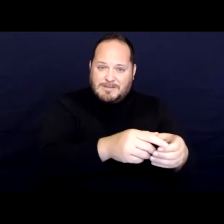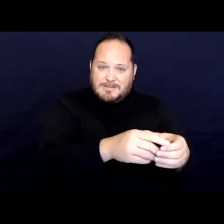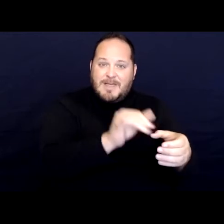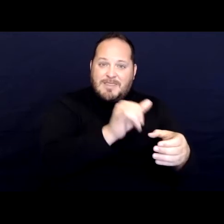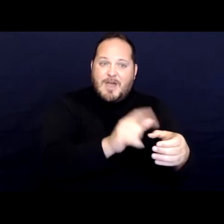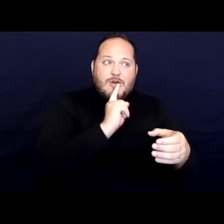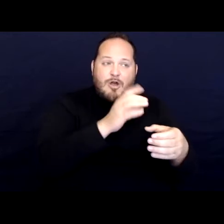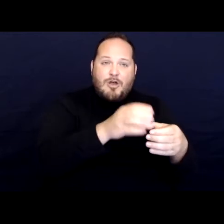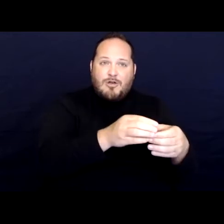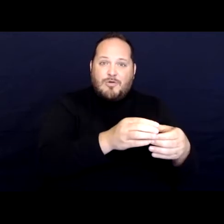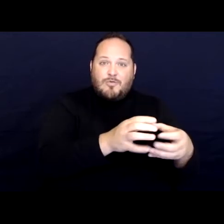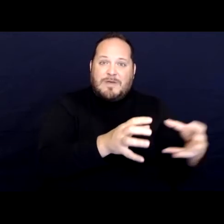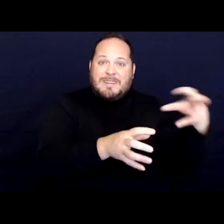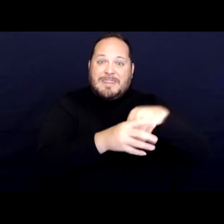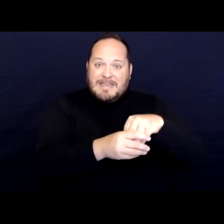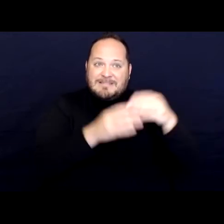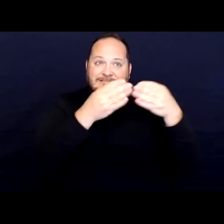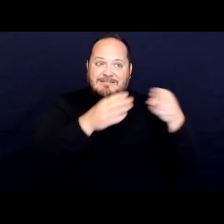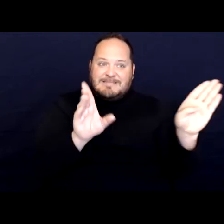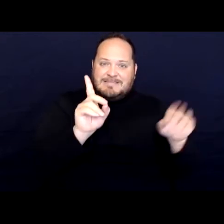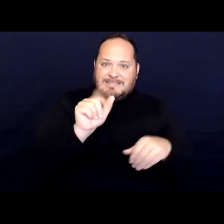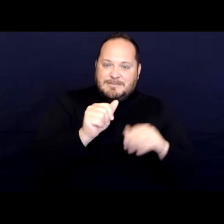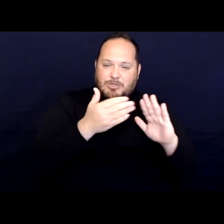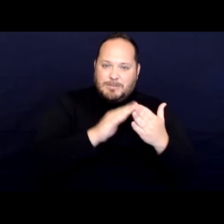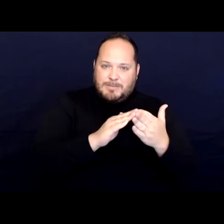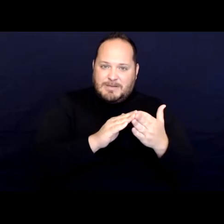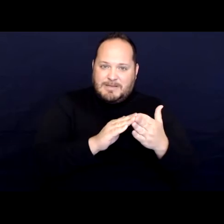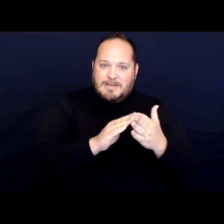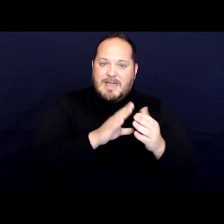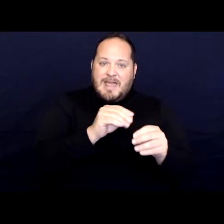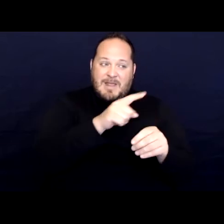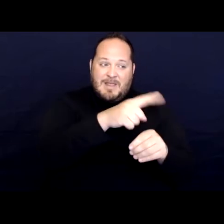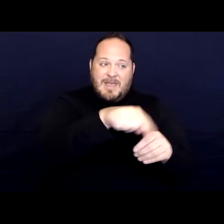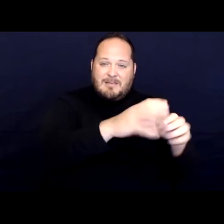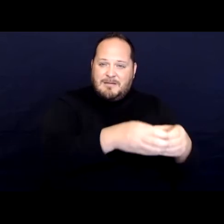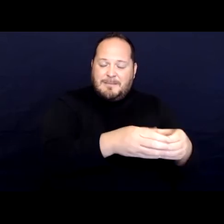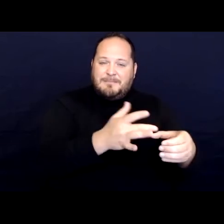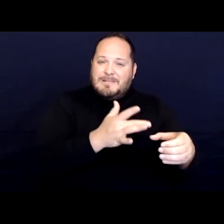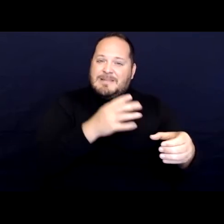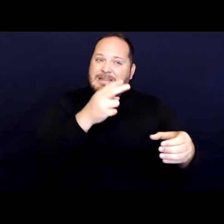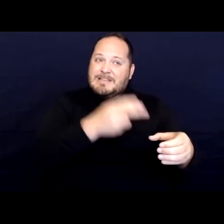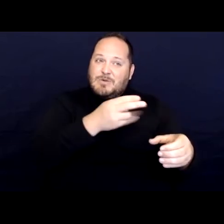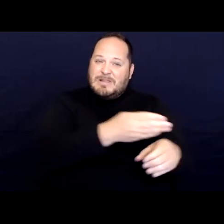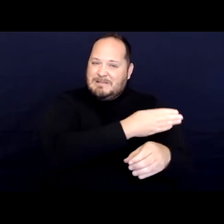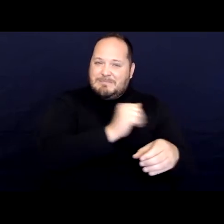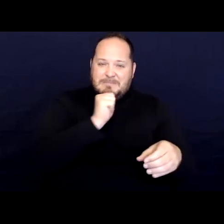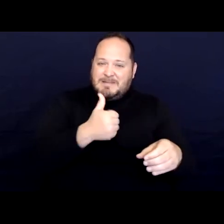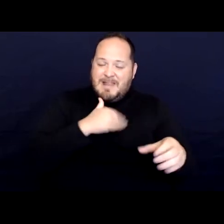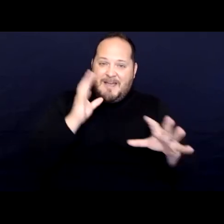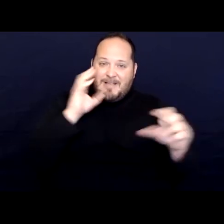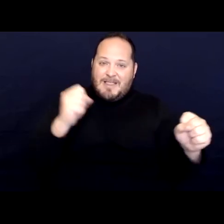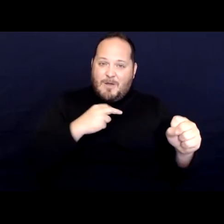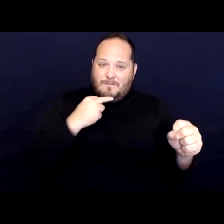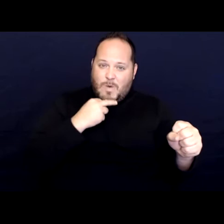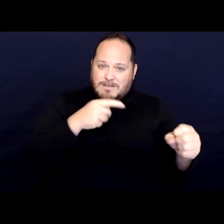community, within the disability community, and that didn't historically have a voice, and that were historically